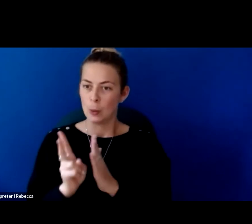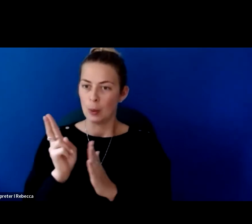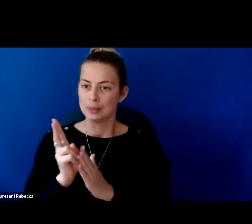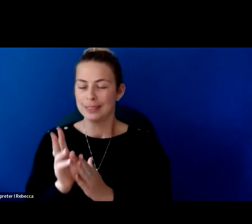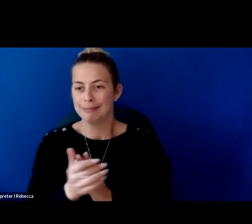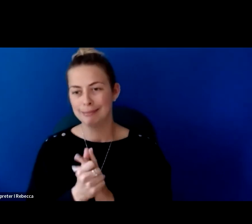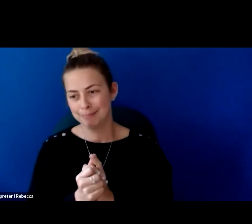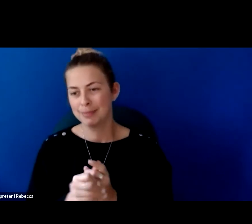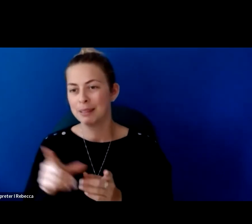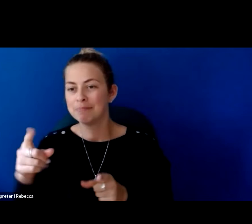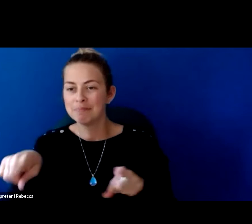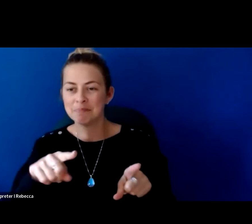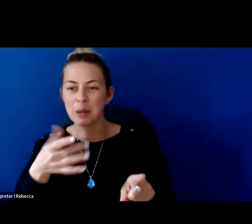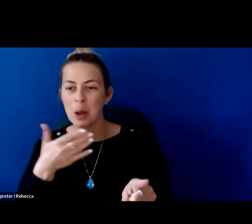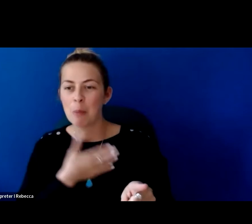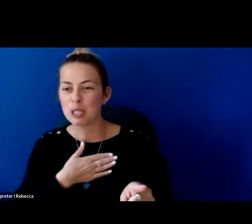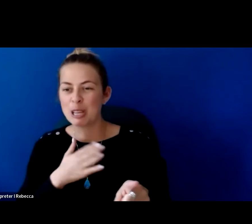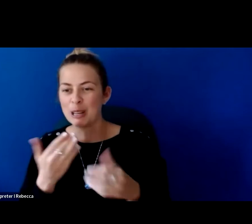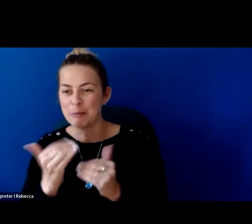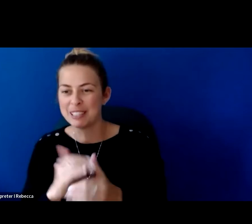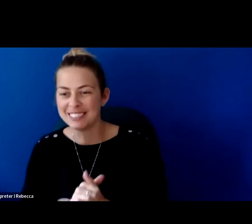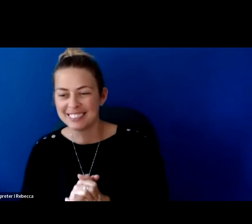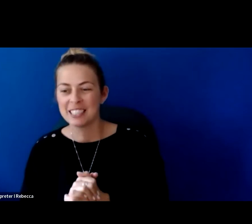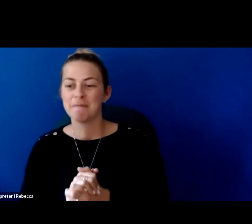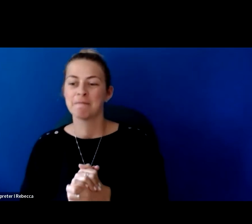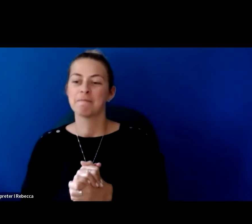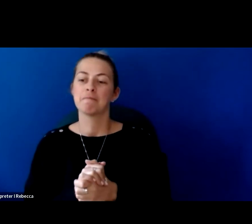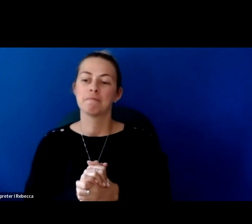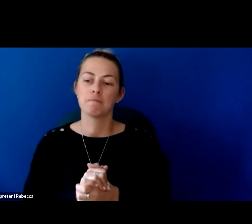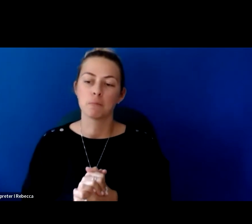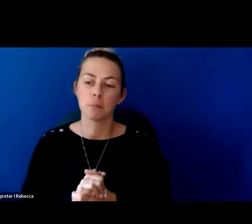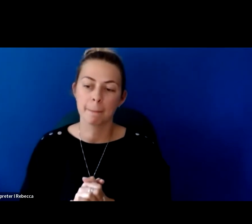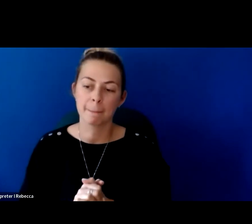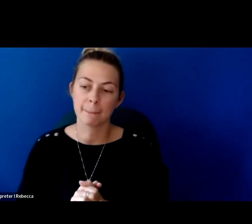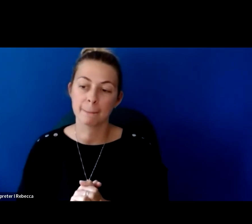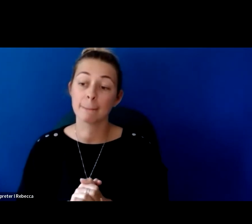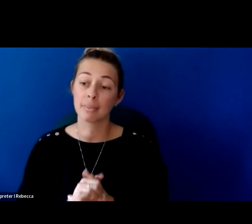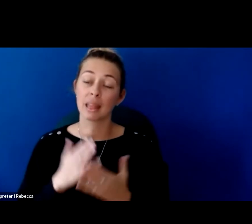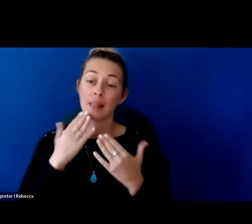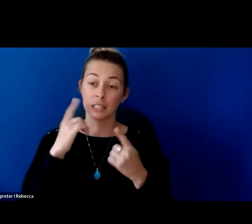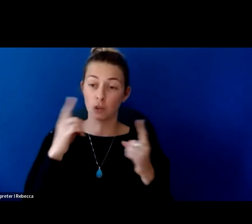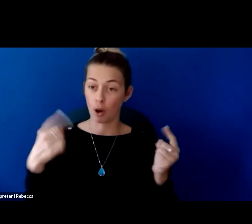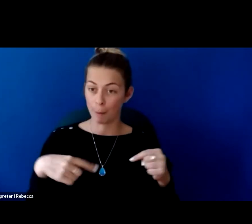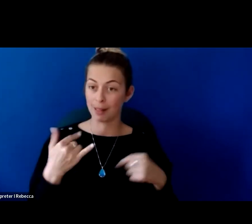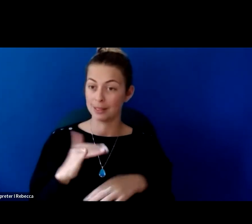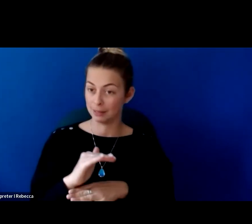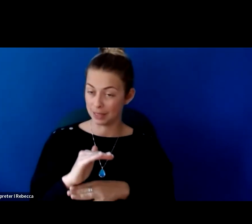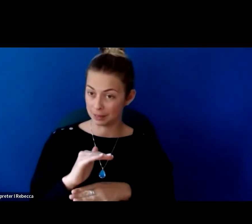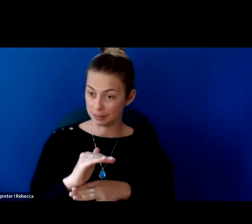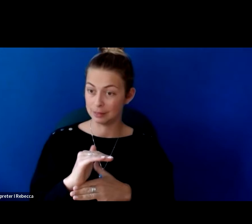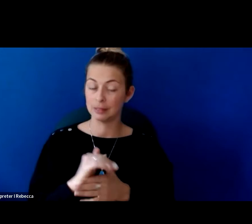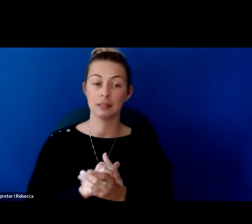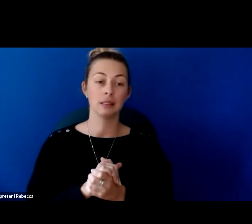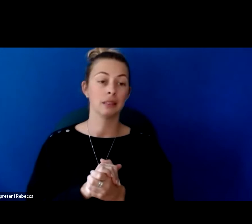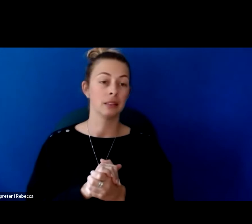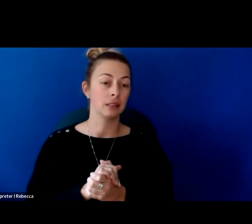that. As is mentioned, I'm the newest up on this panel, so thanks for coming out this evening. And I have a series of images on